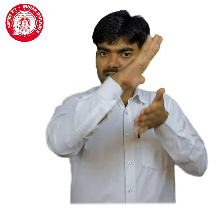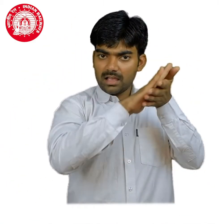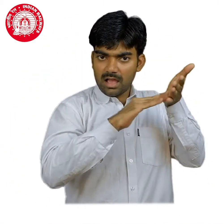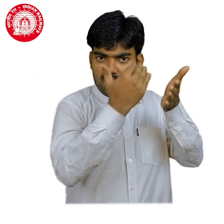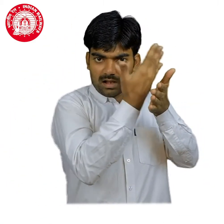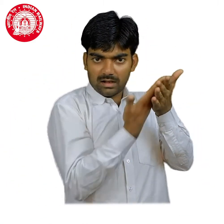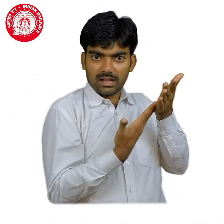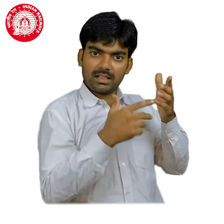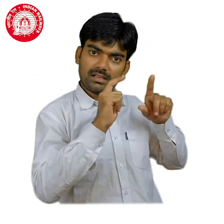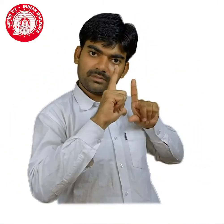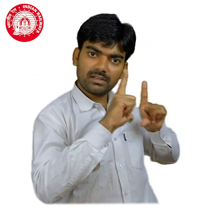towards the platforms.